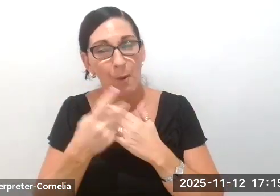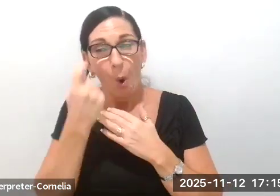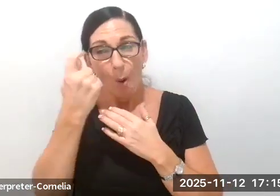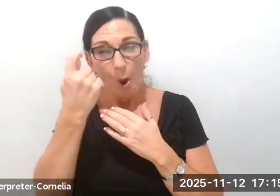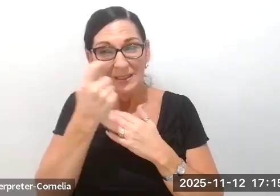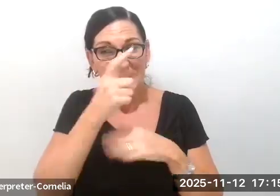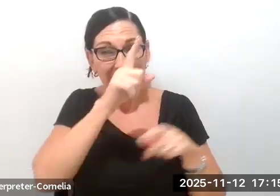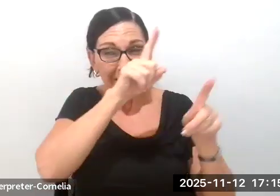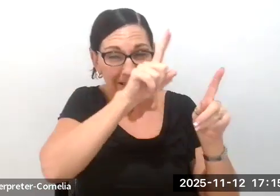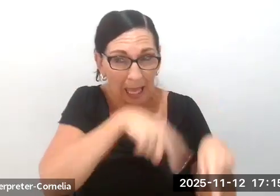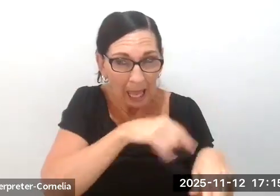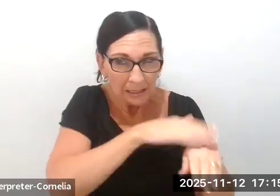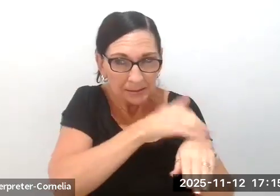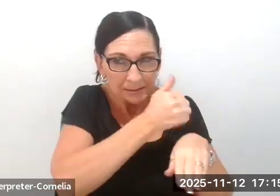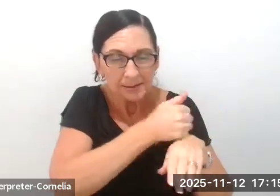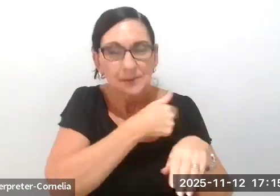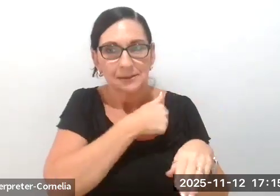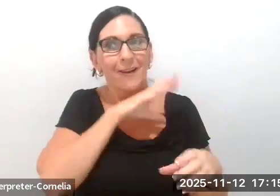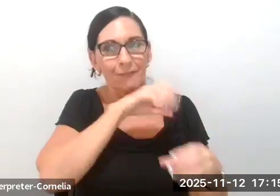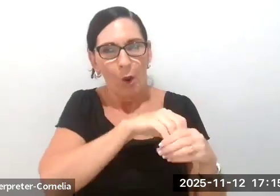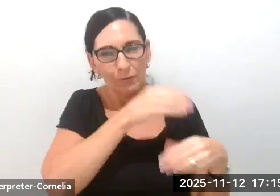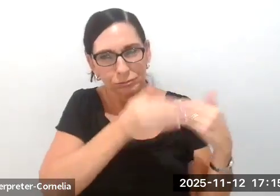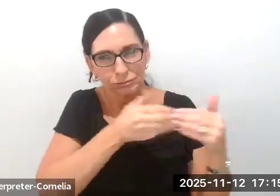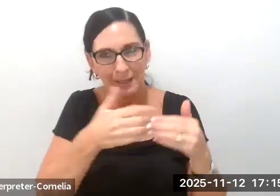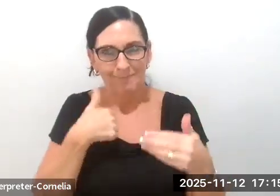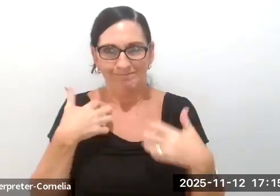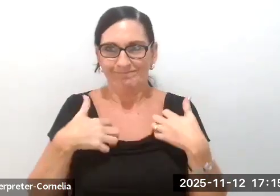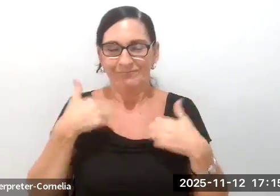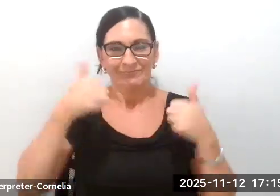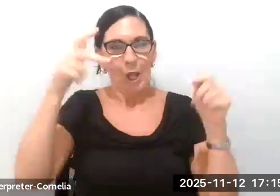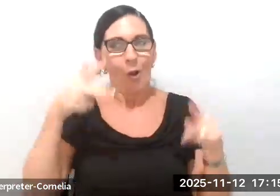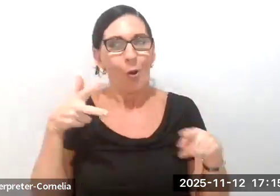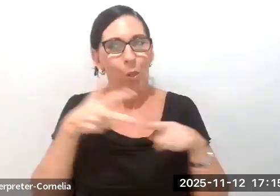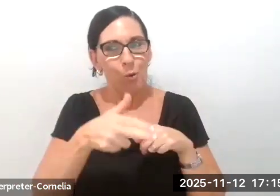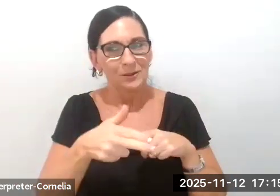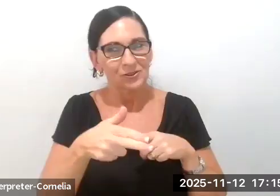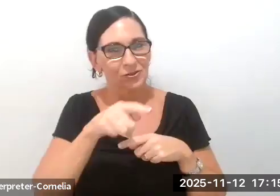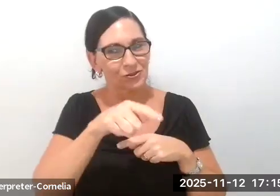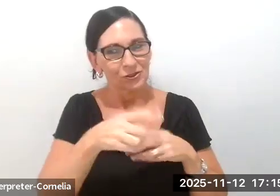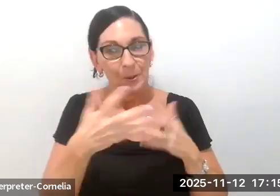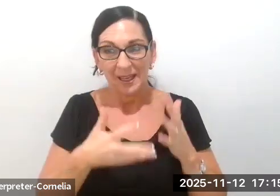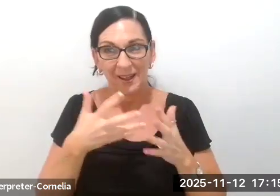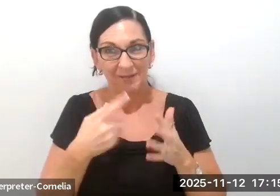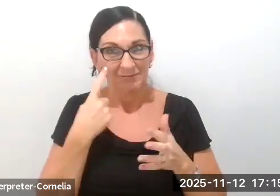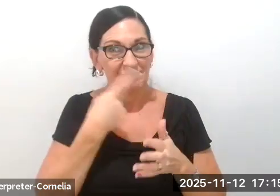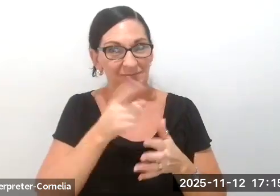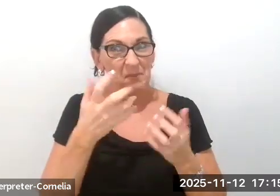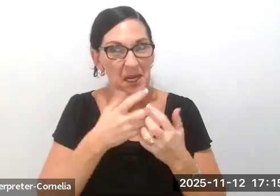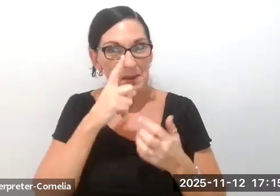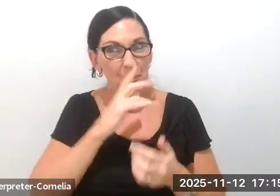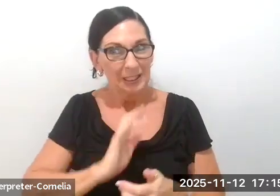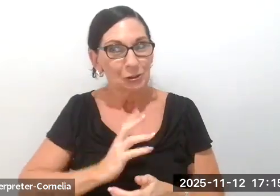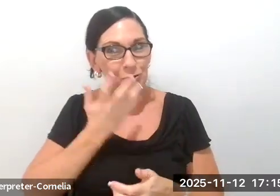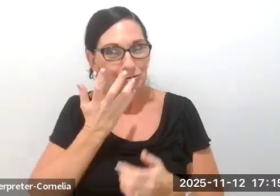beginning. So it's really exciting for me to see it launched and to have received a lot of interest in it